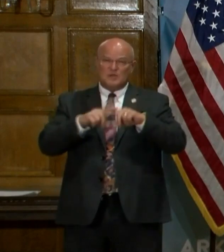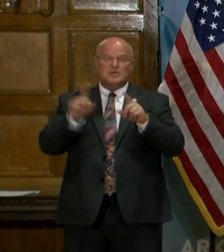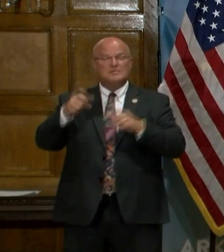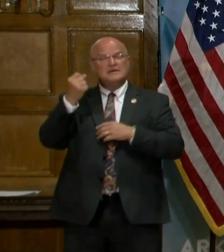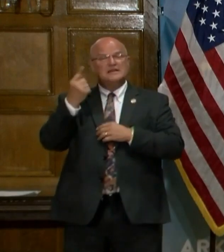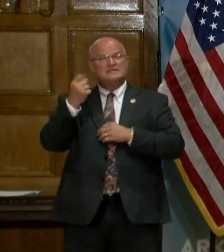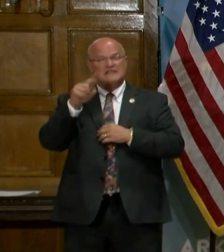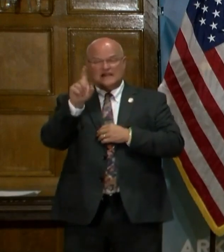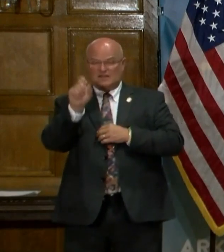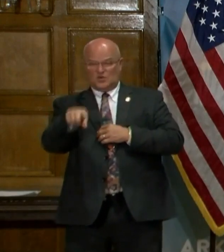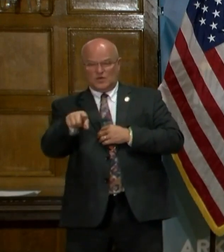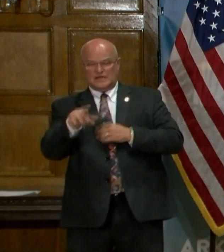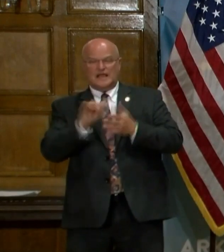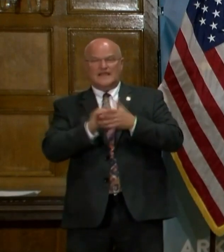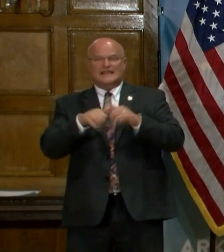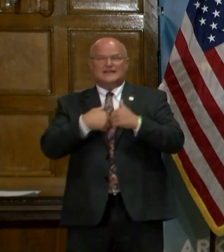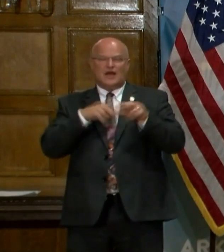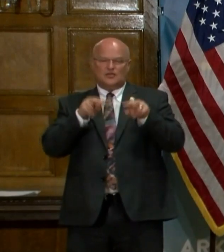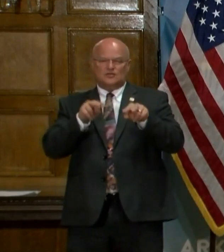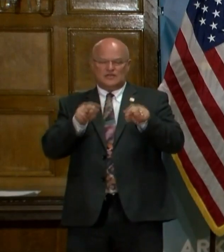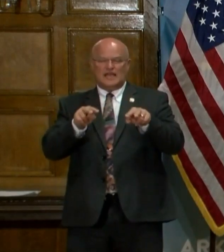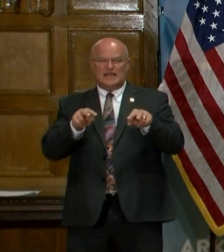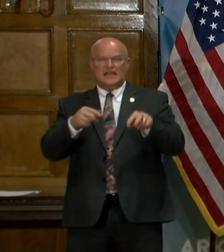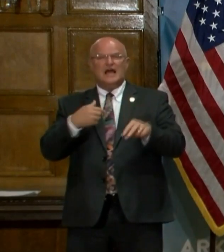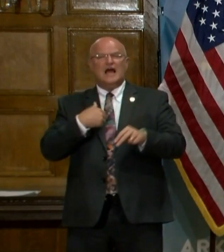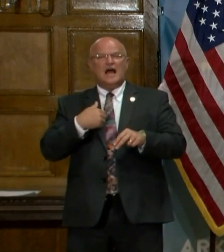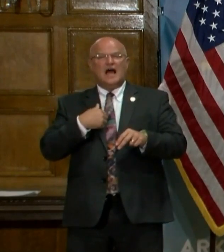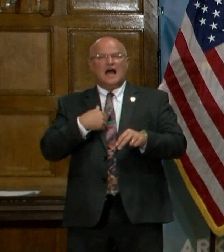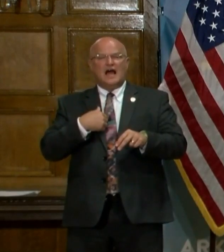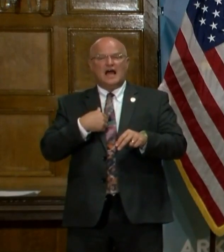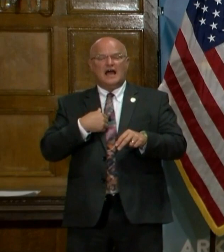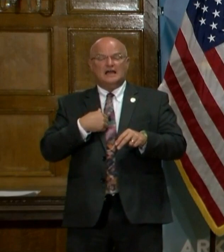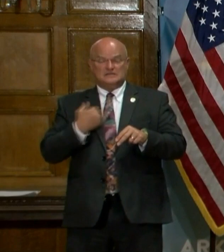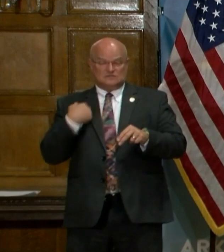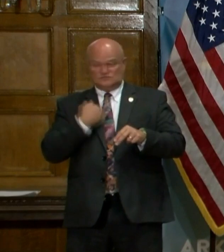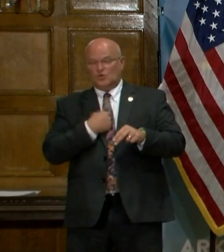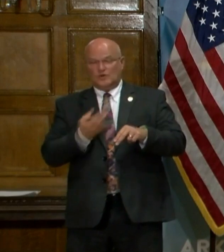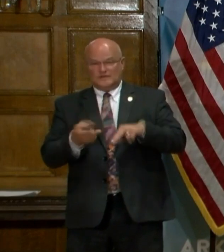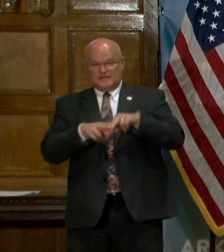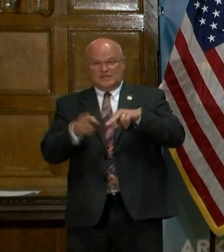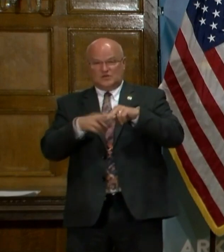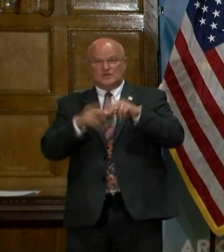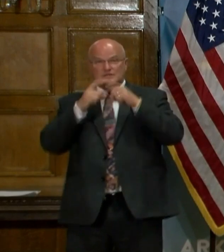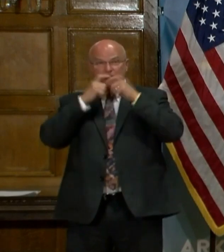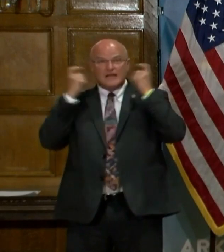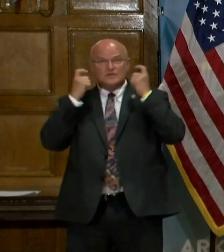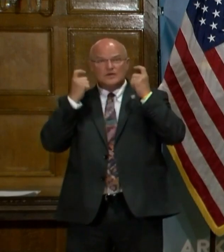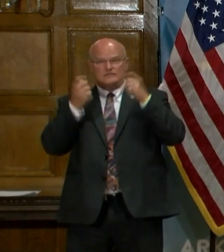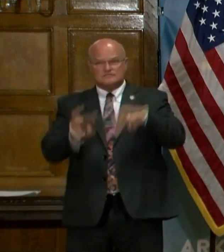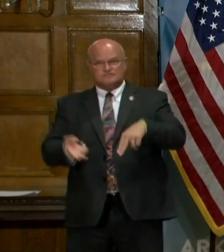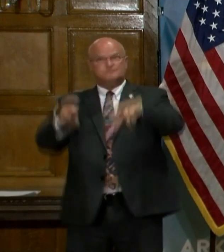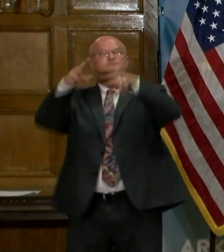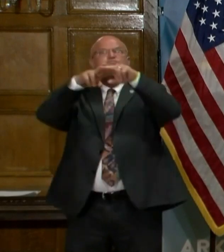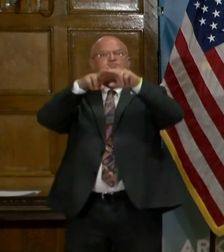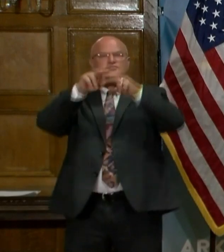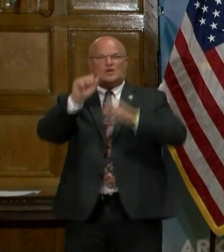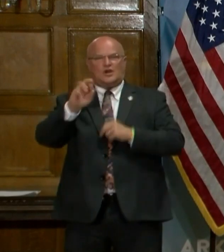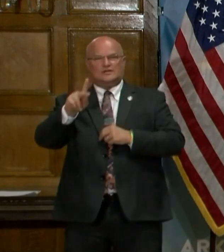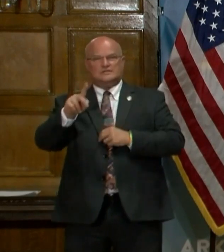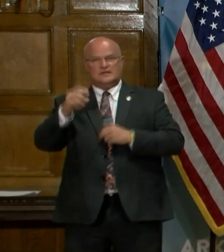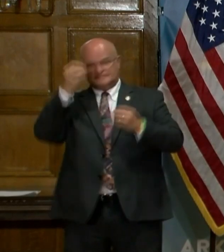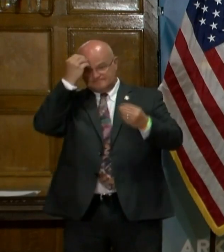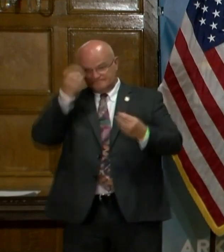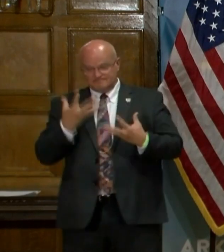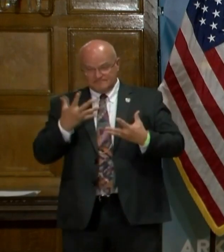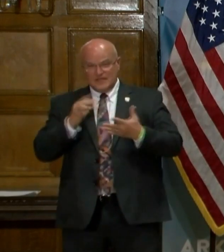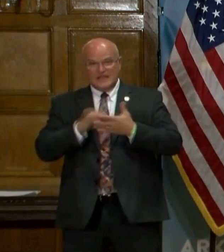to understand the question, and that's how I look at it. Although we've increased mask wearing dramatically in Arkansas, and I get